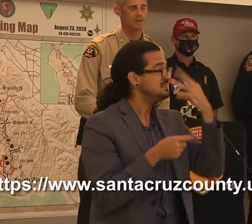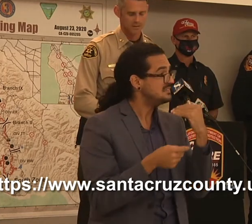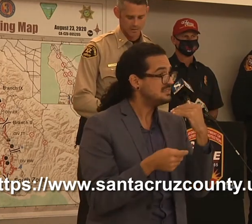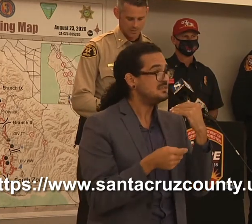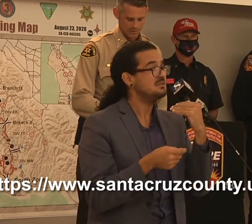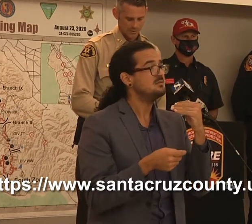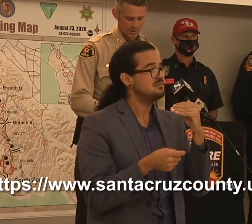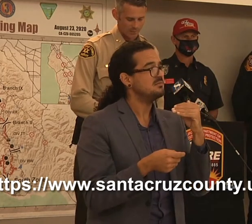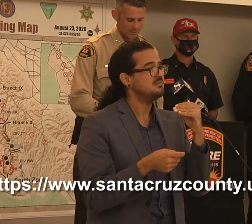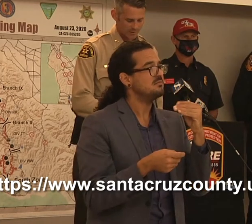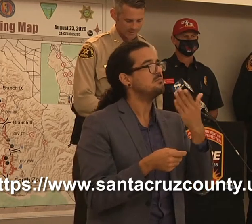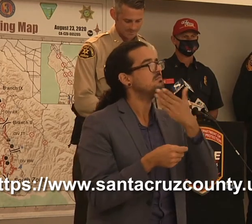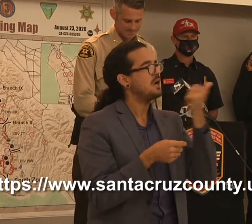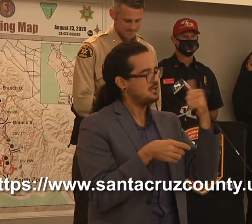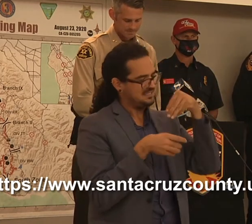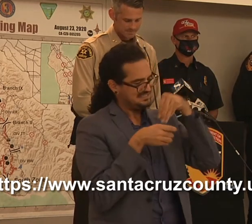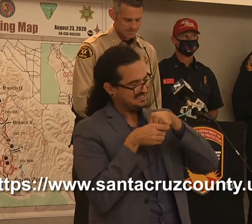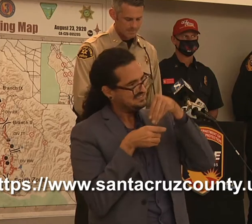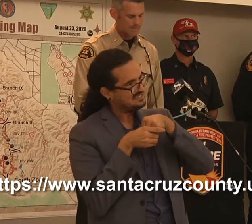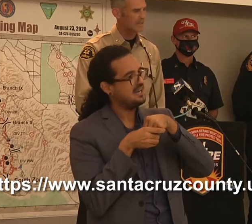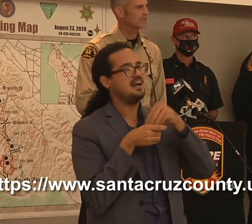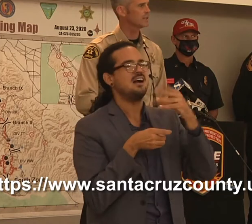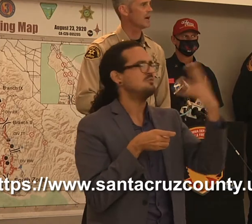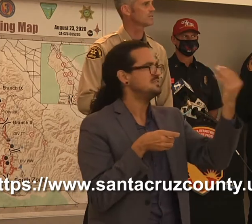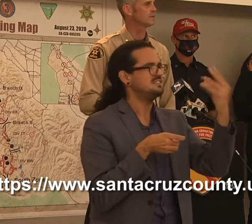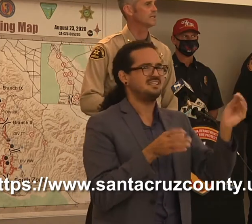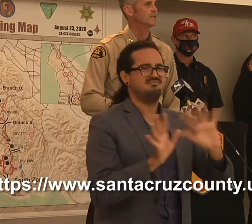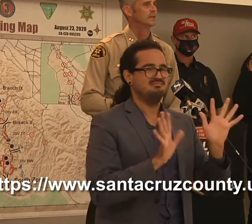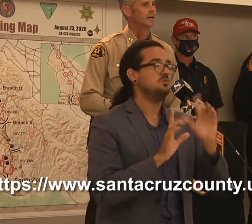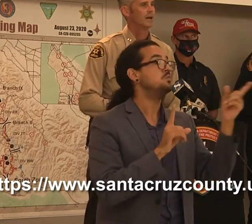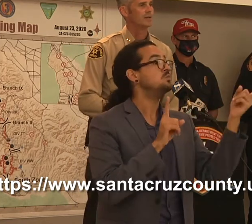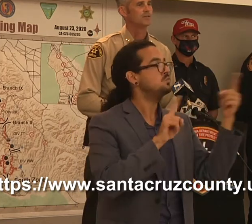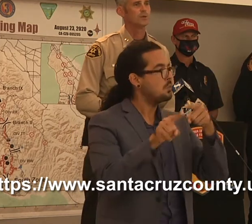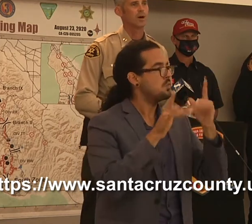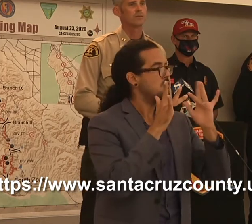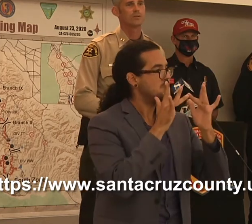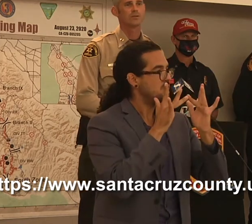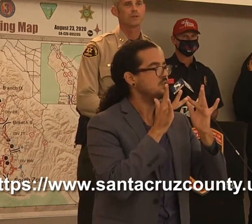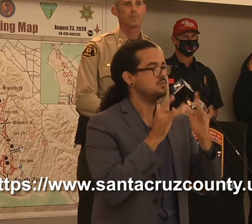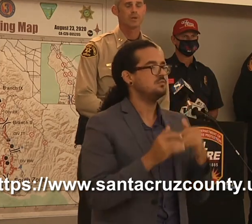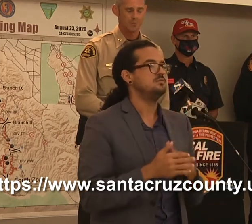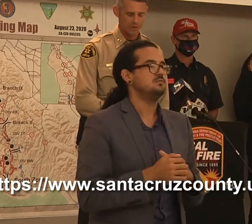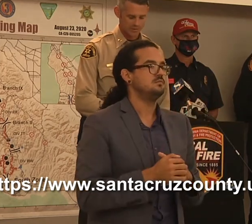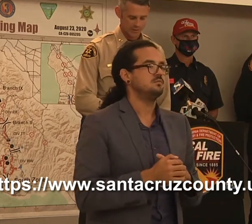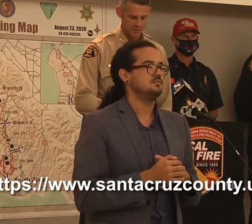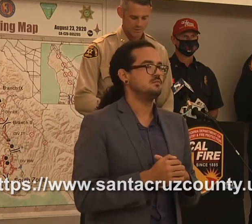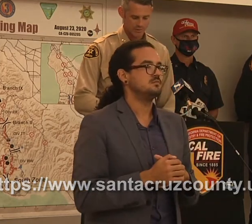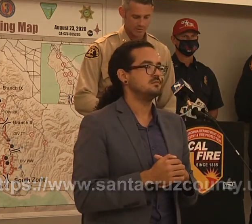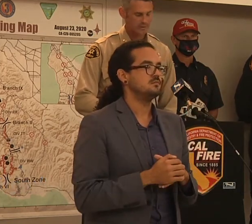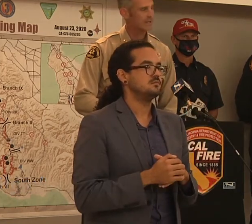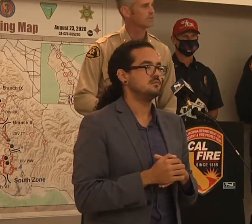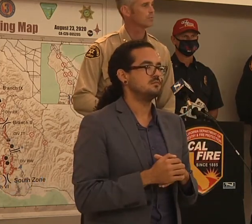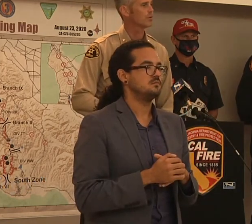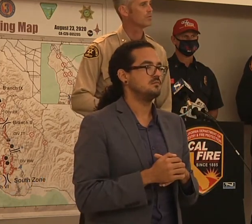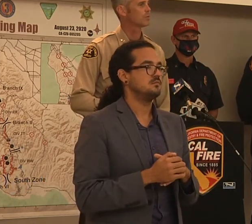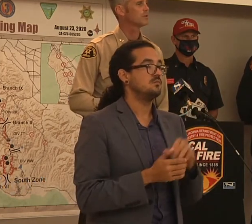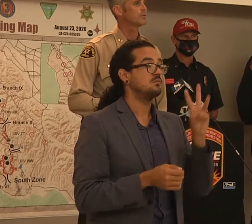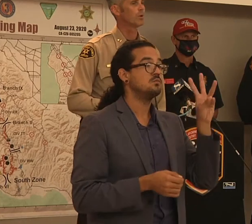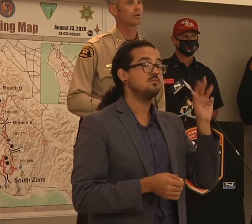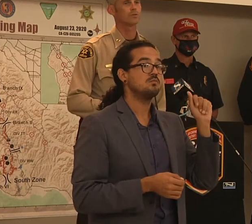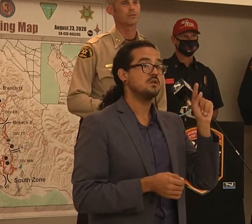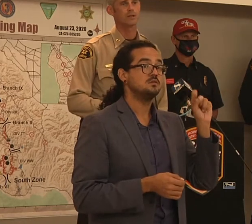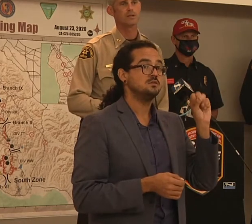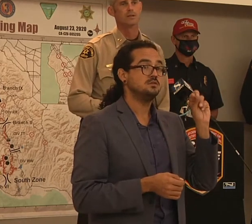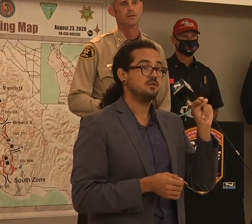is outside, look at that website. And then lastly, the city of Watsonville has set up a community donation center. And that's at